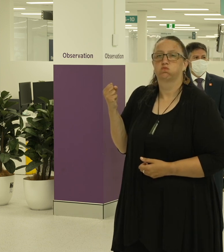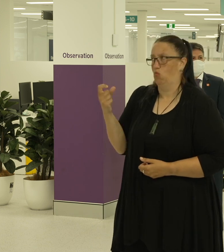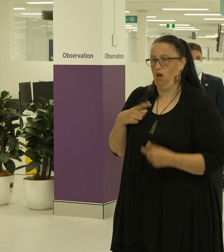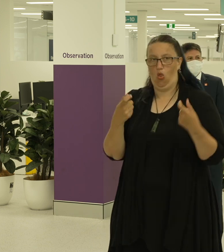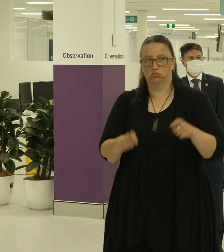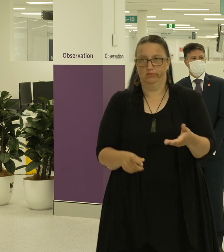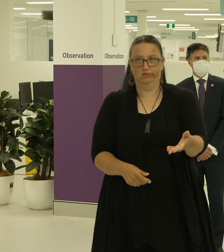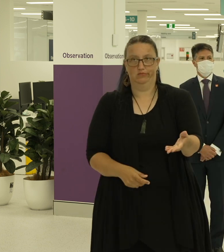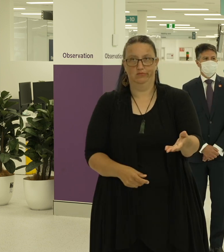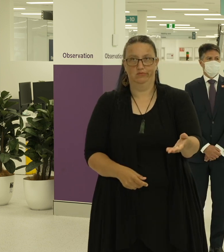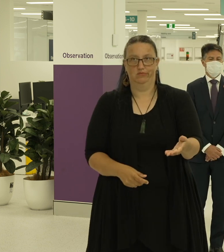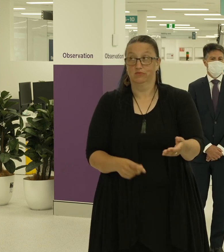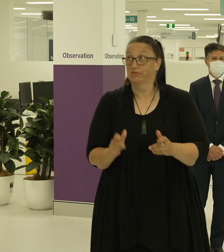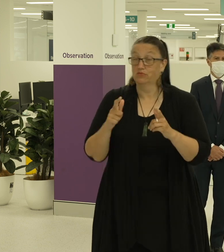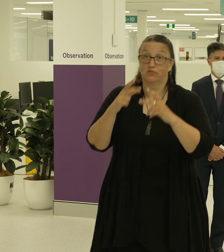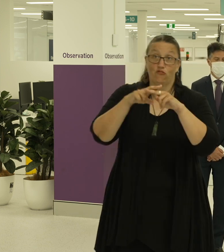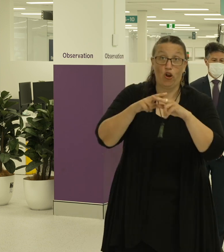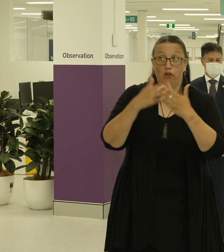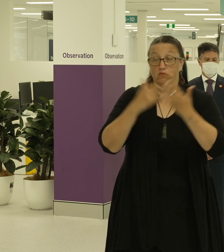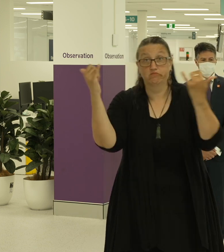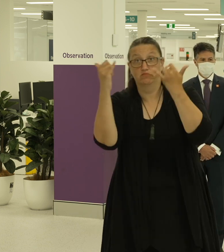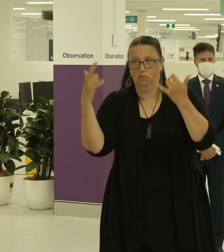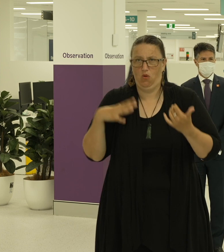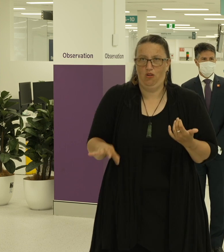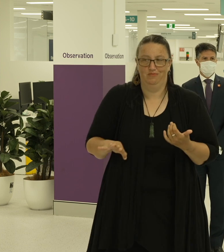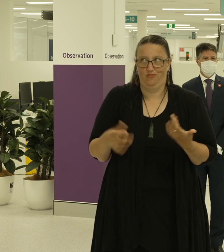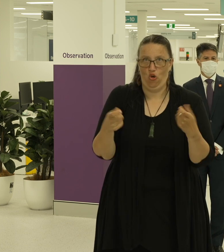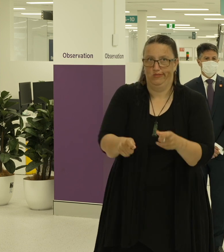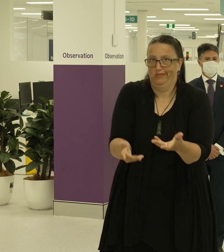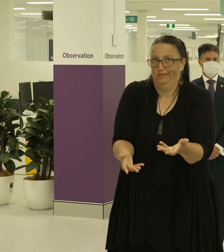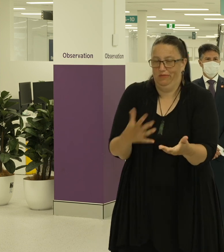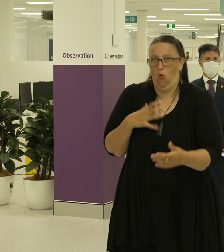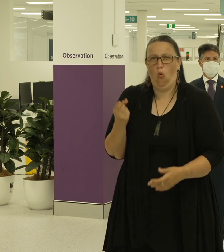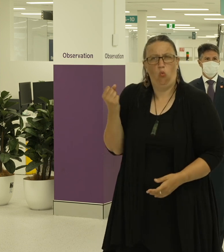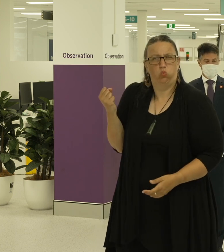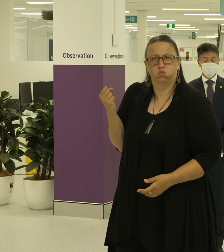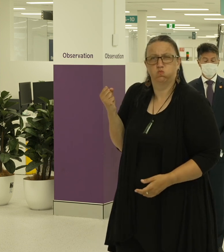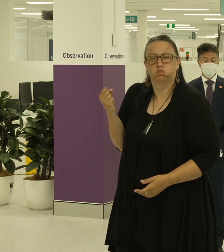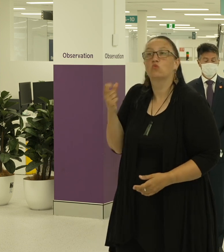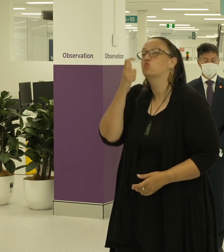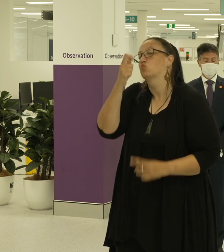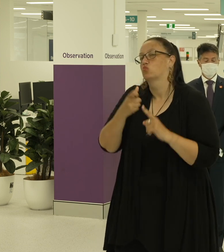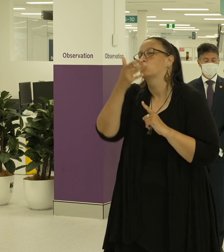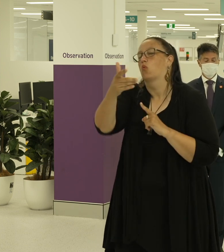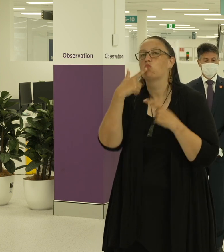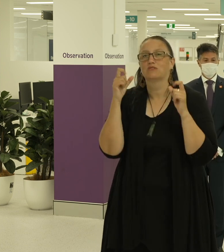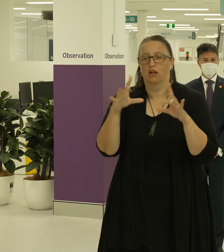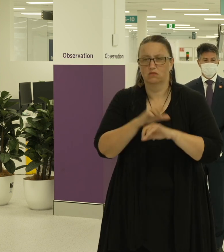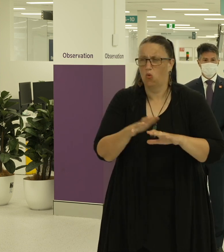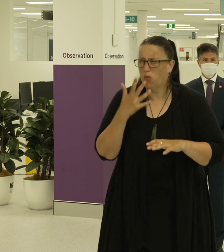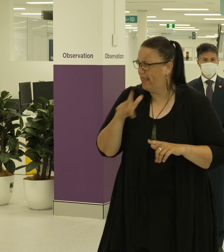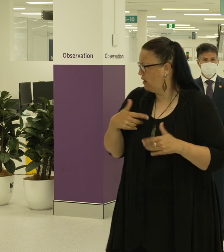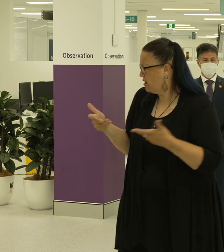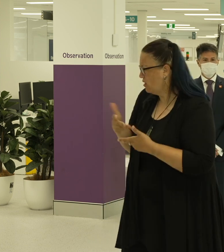we were in lockdown. So the Minister and I announced those in the budget The budget last year. Seems like eternity ago.